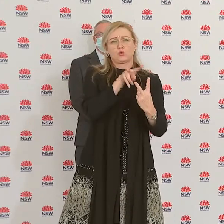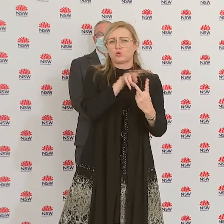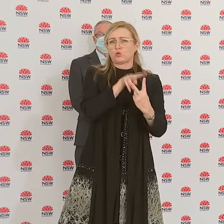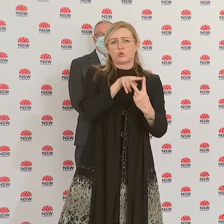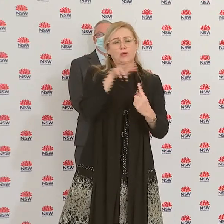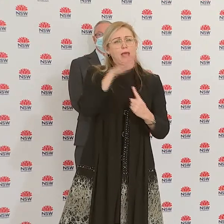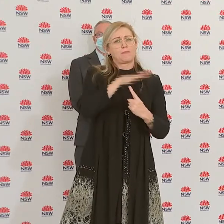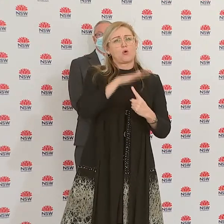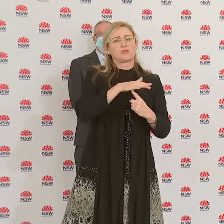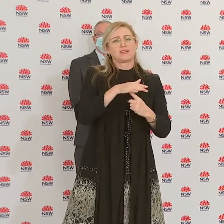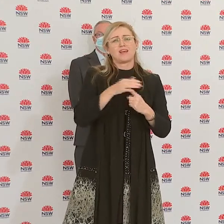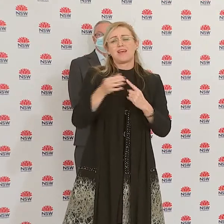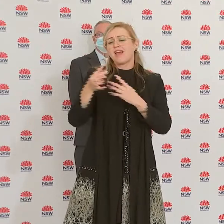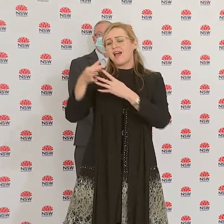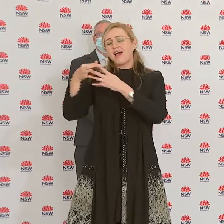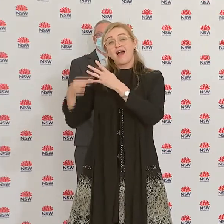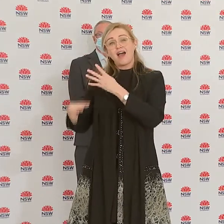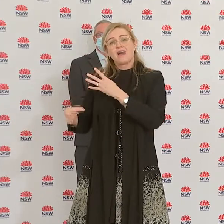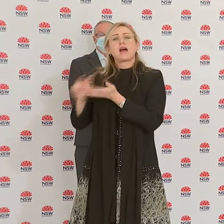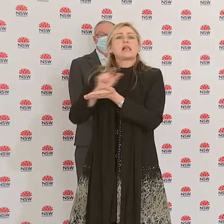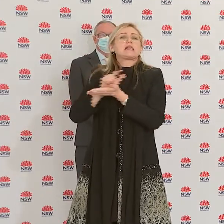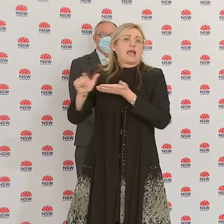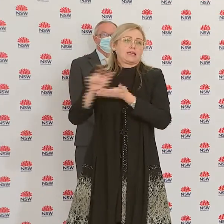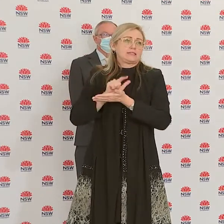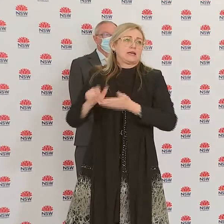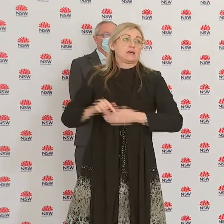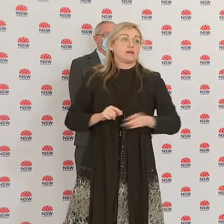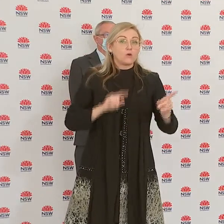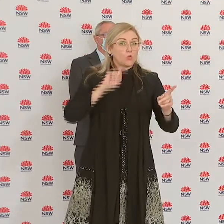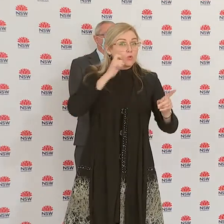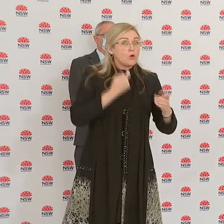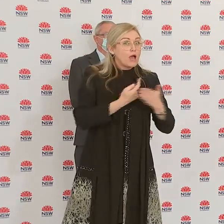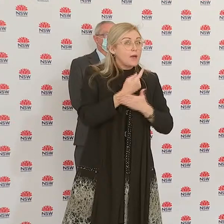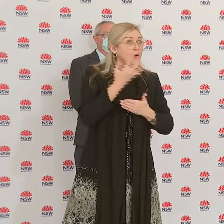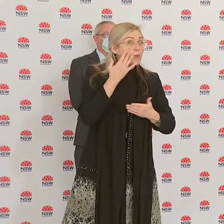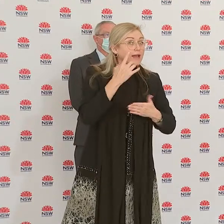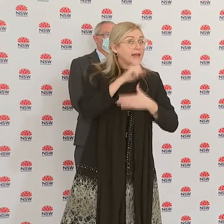all those other things can happen in good time. So it will happen next year?